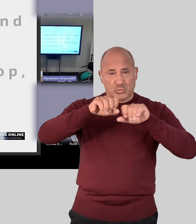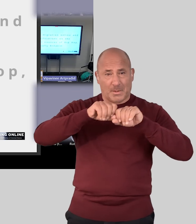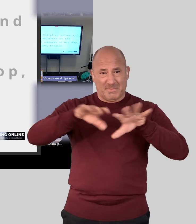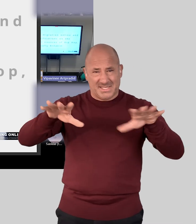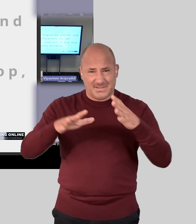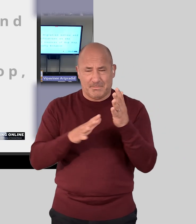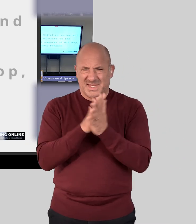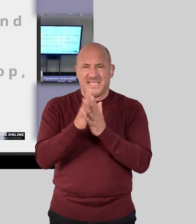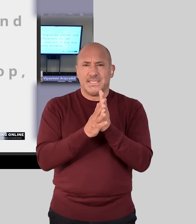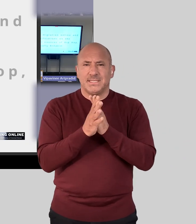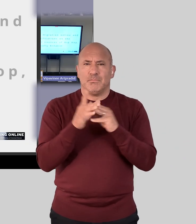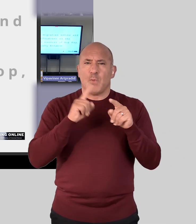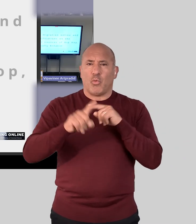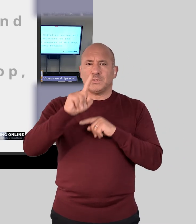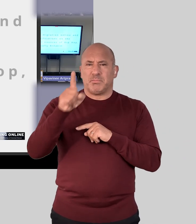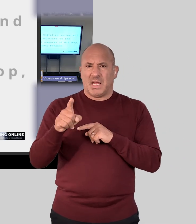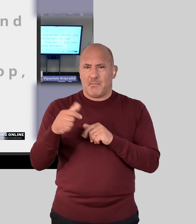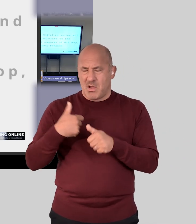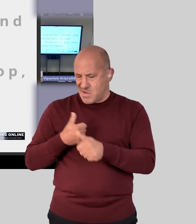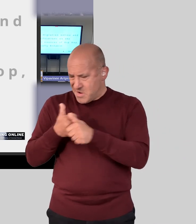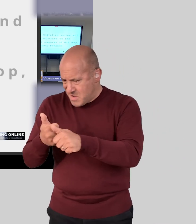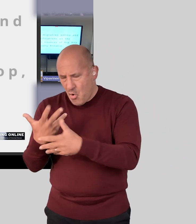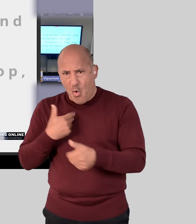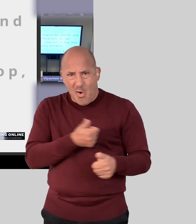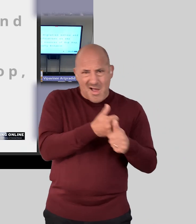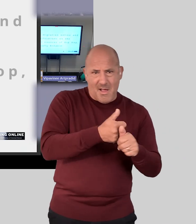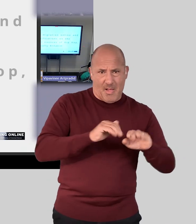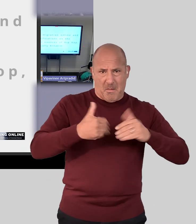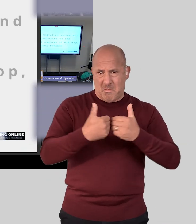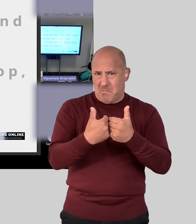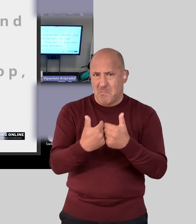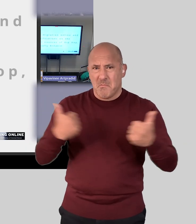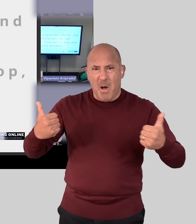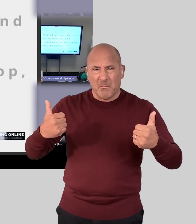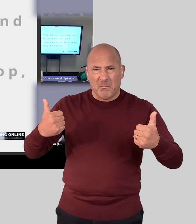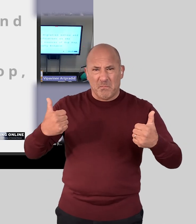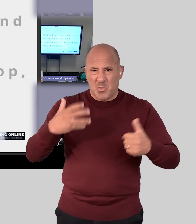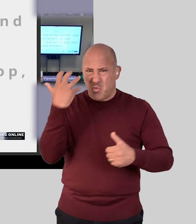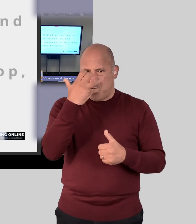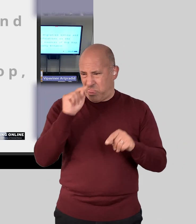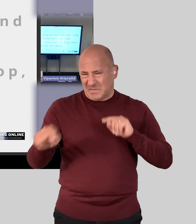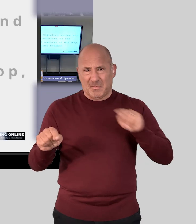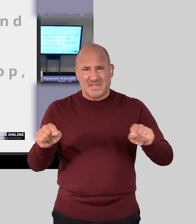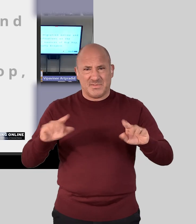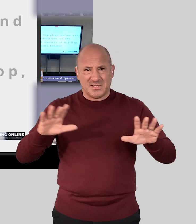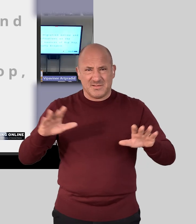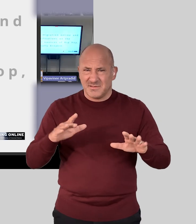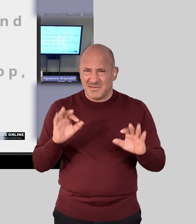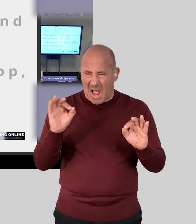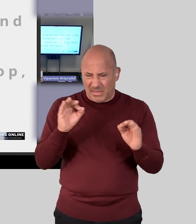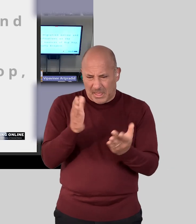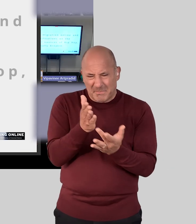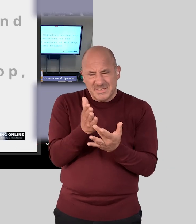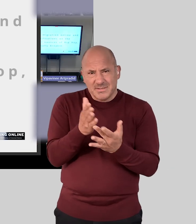people into one or the other extreme sides of a camp, and it doesn't really support the